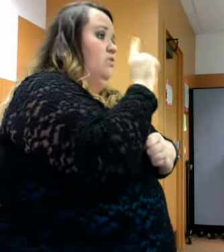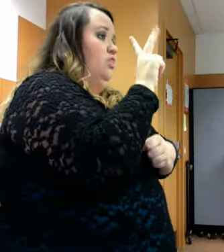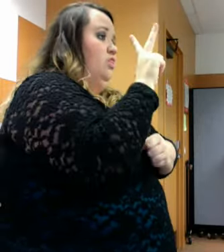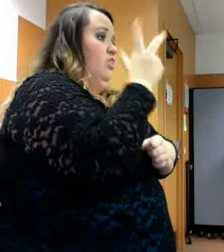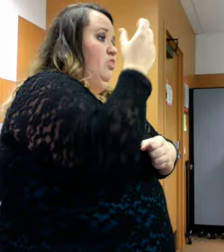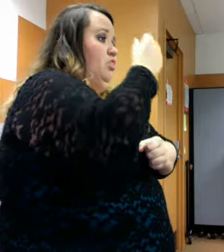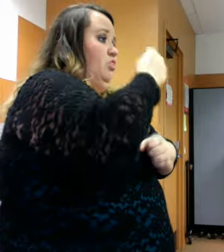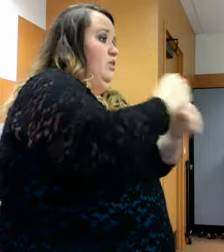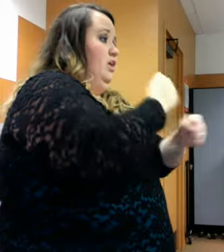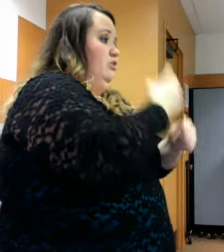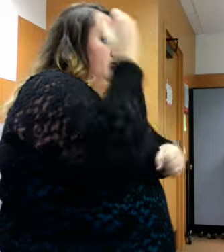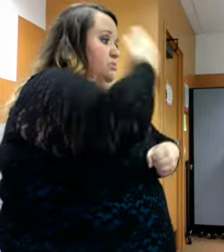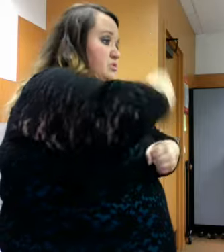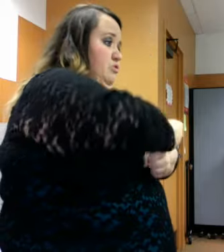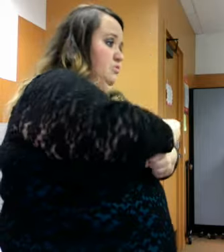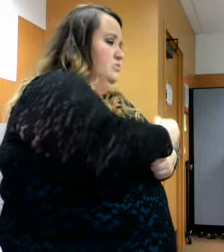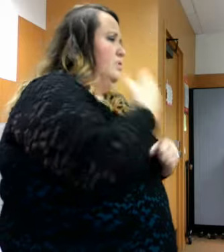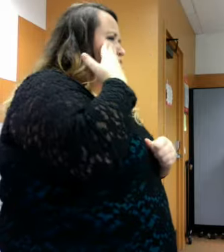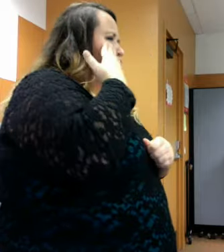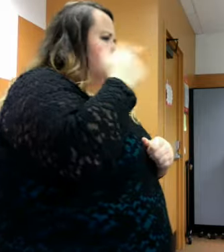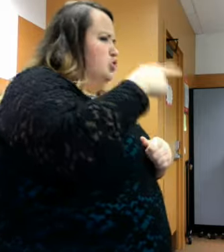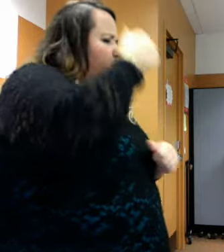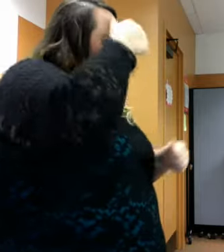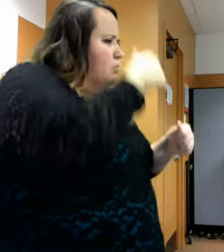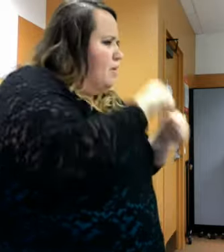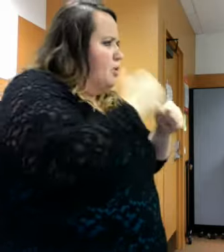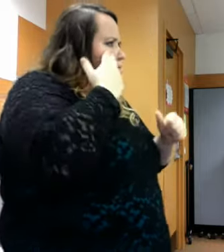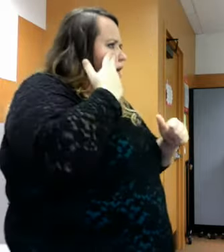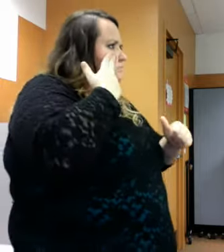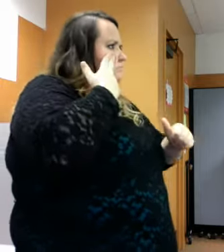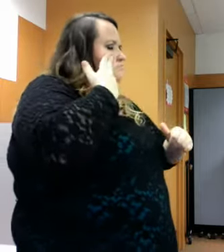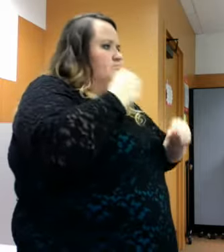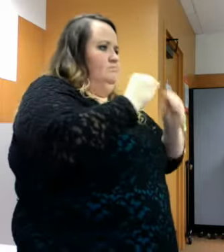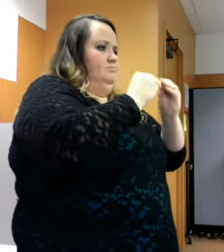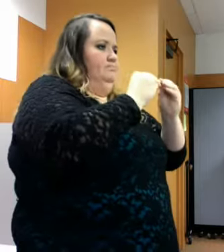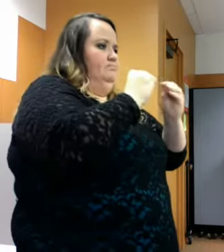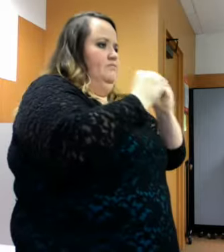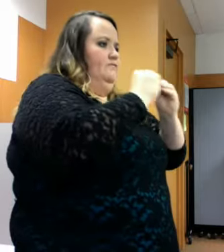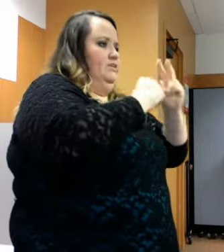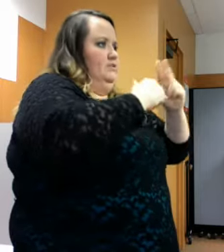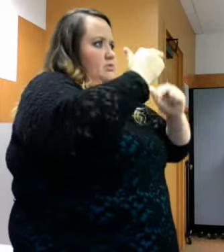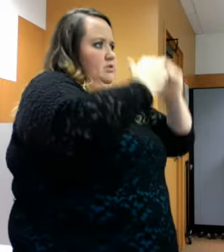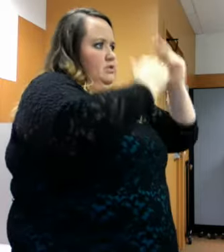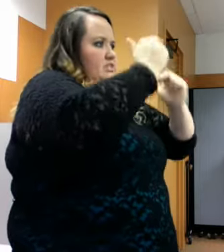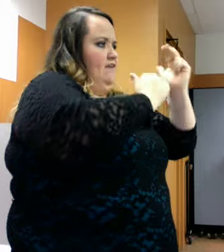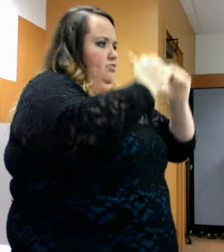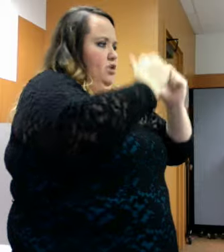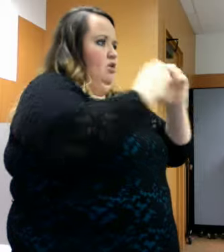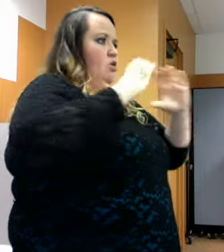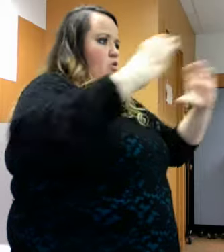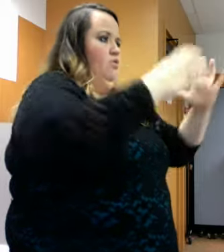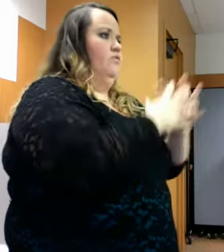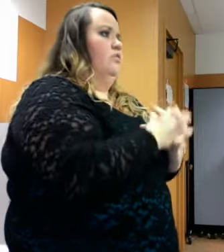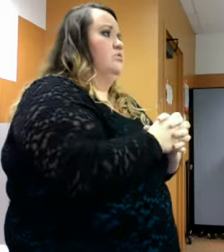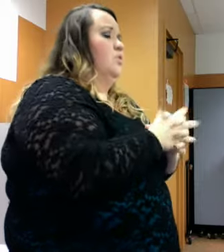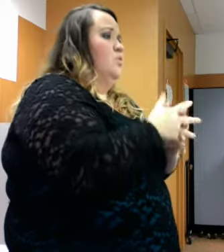there was scaffolding around it. It was really interesting. So they were doing work on her just as recently, a little over 10 years ago. So